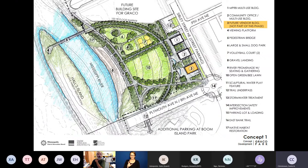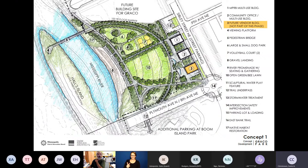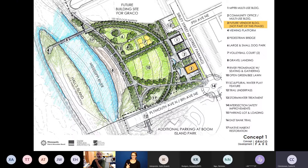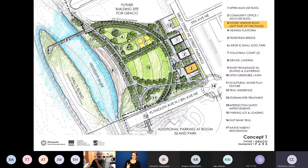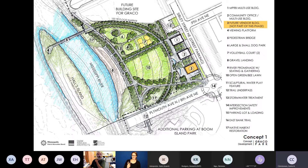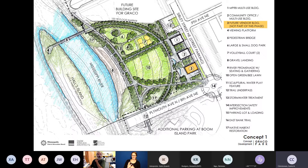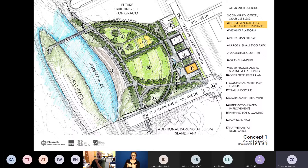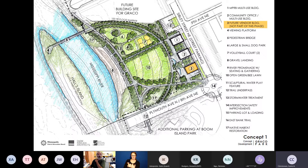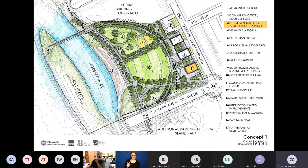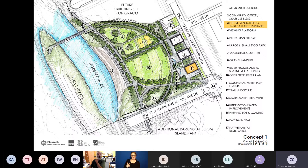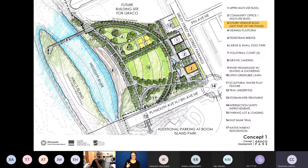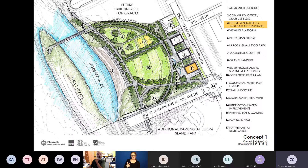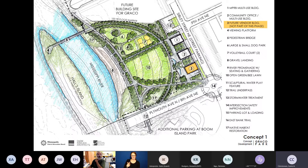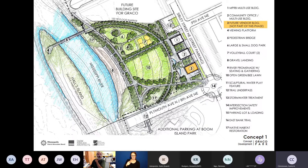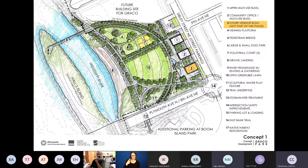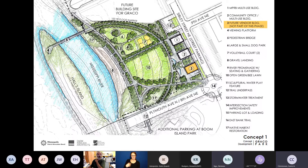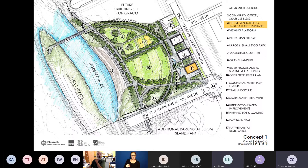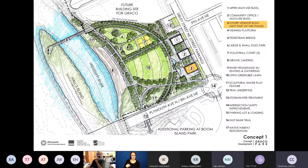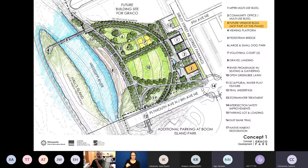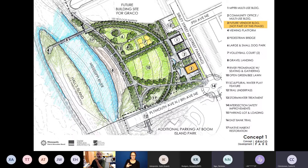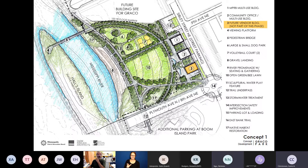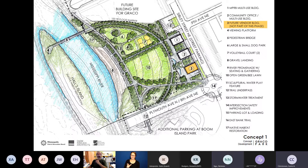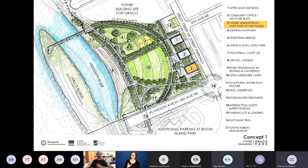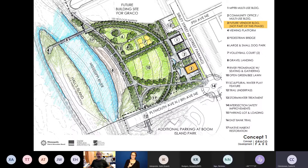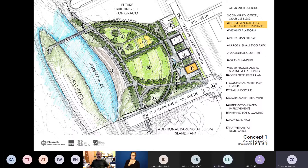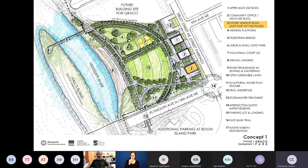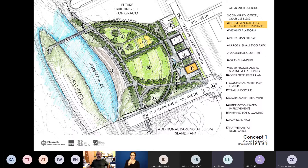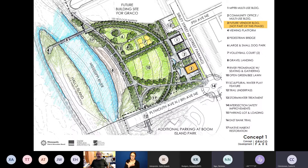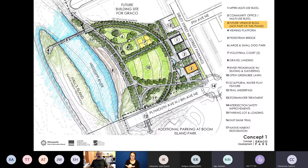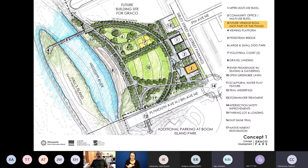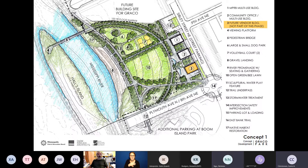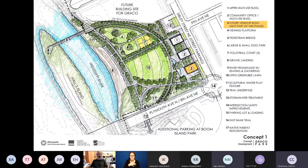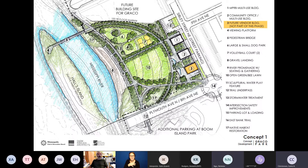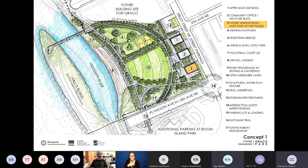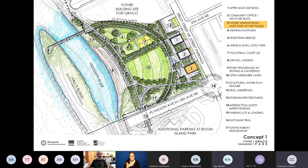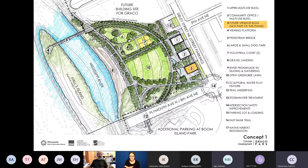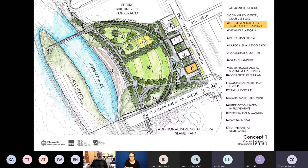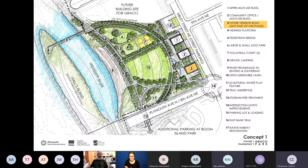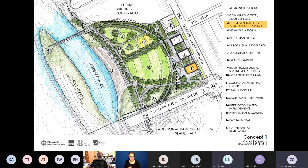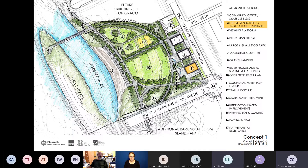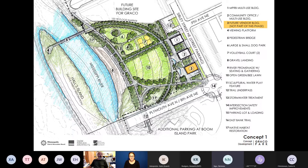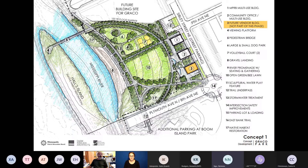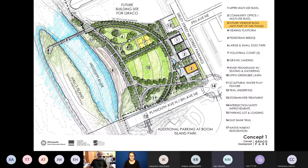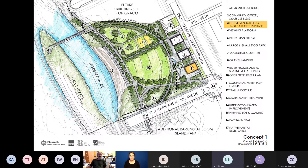challenging or is not appealing? Just curious.